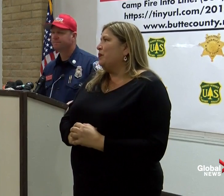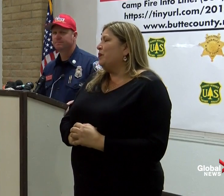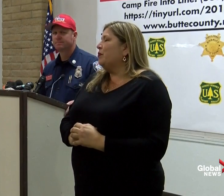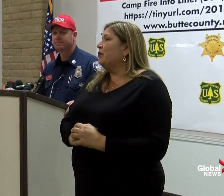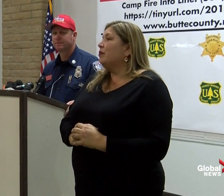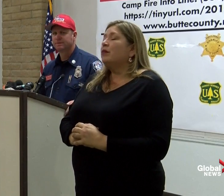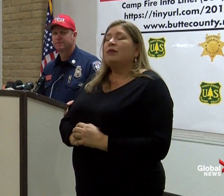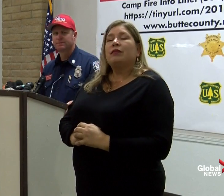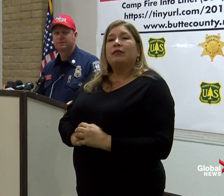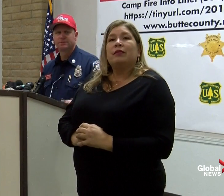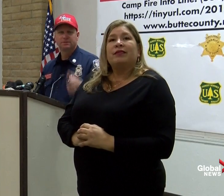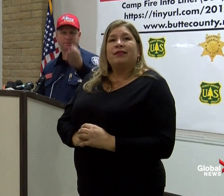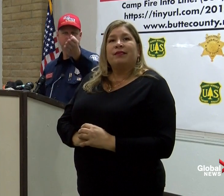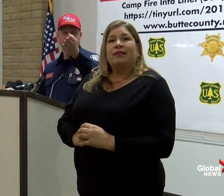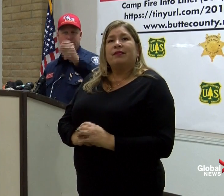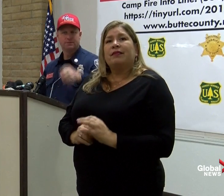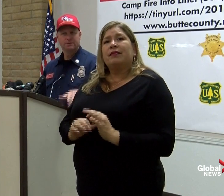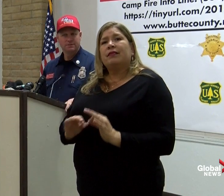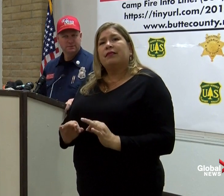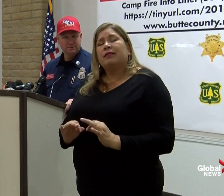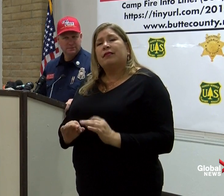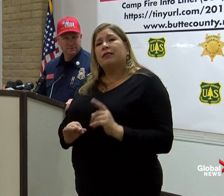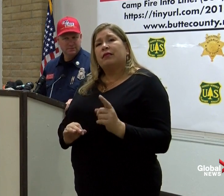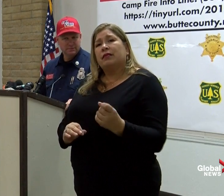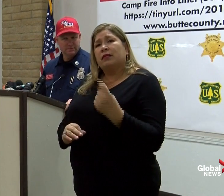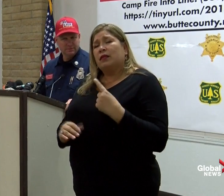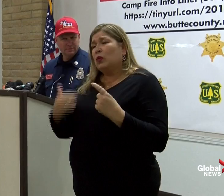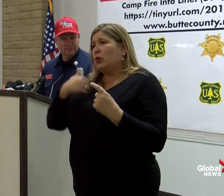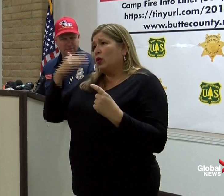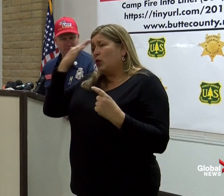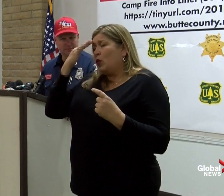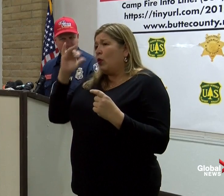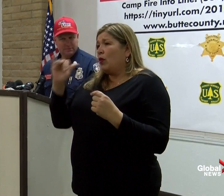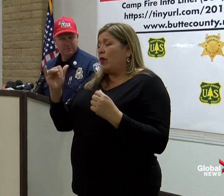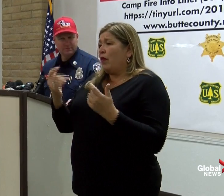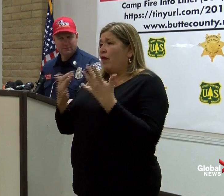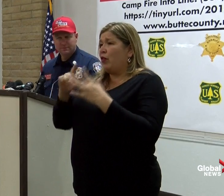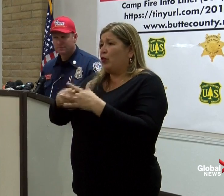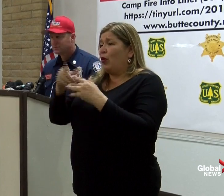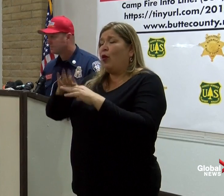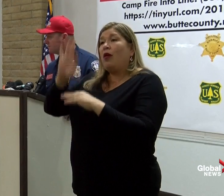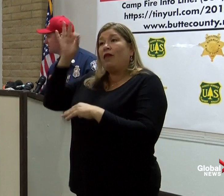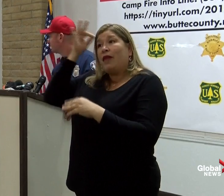welcome. Do we know yet if the fire started on federal or private lands?